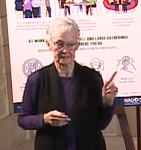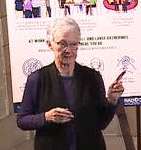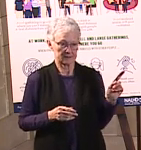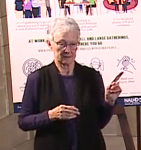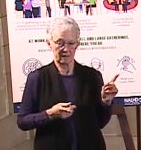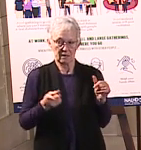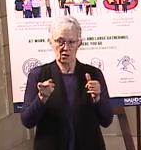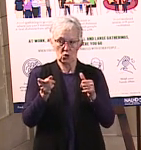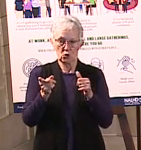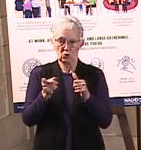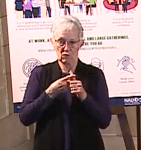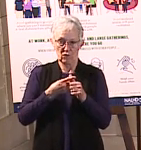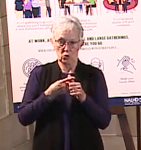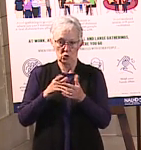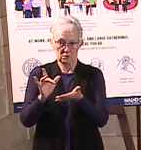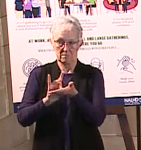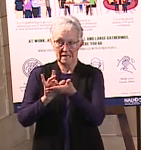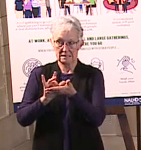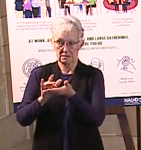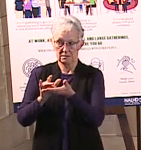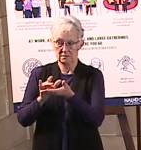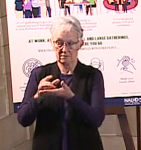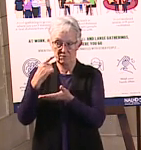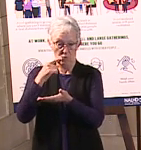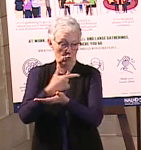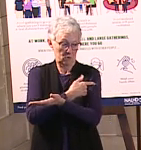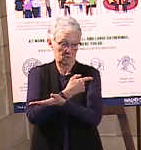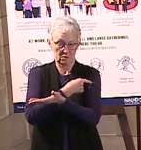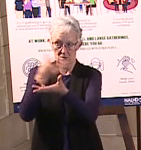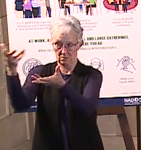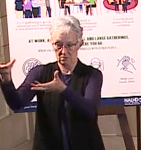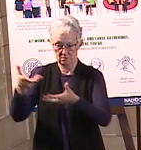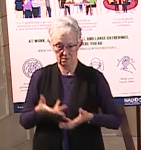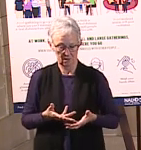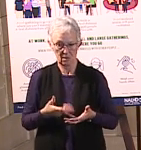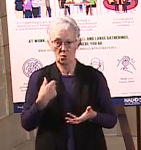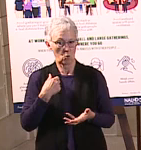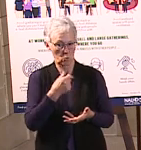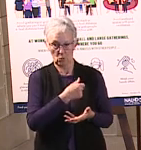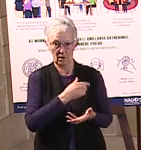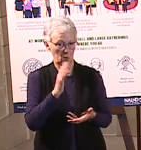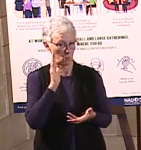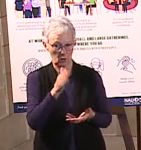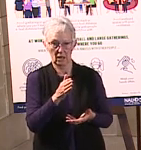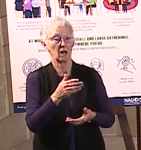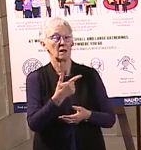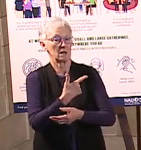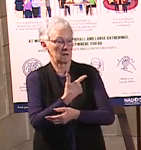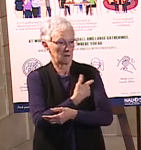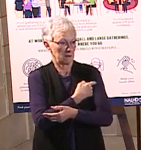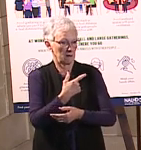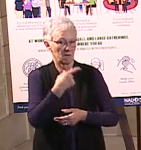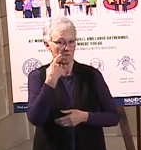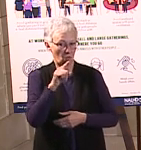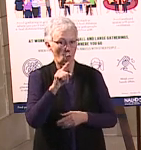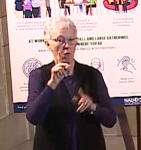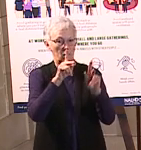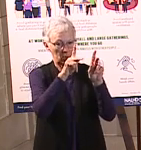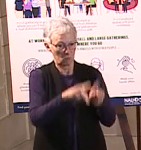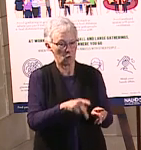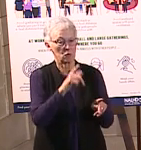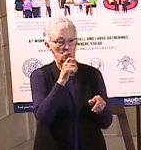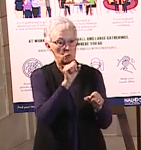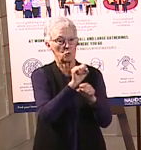be exposed to multiple people who have coronavirus. So the individual family member of somebody who might be taking care of someone who's